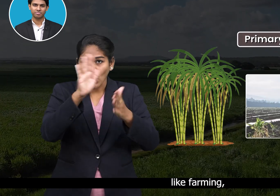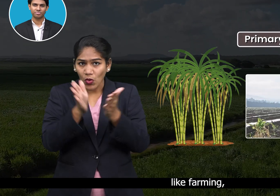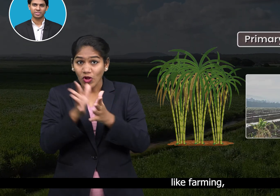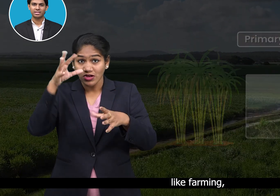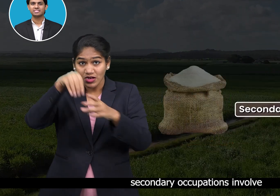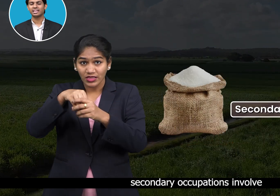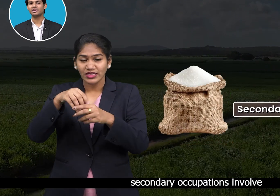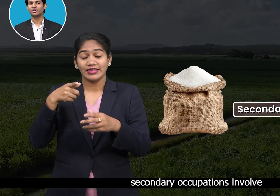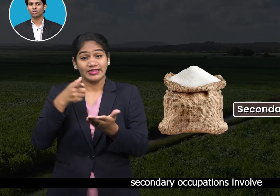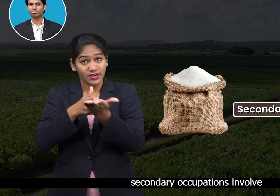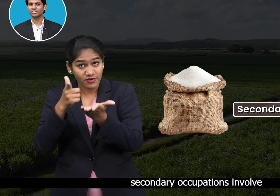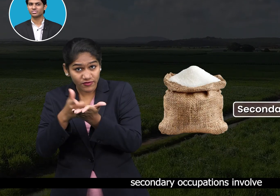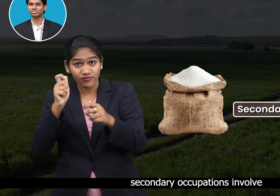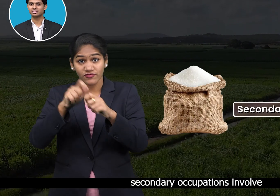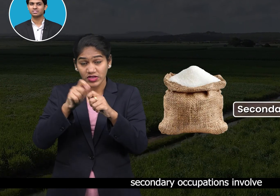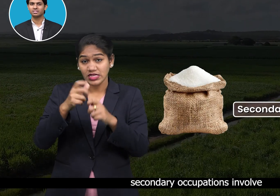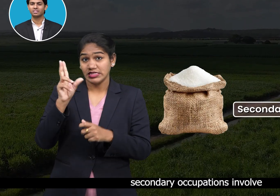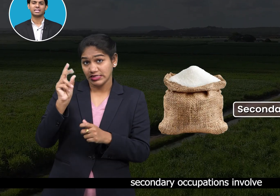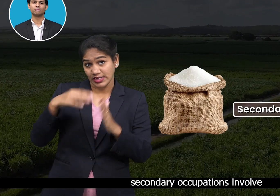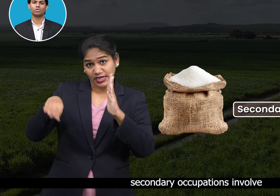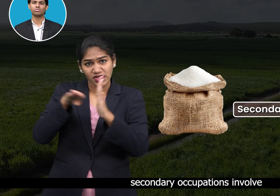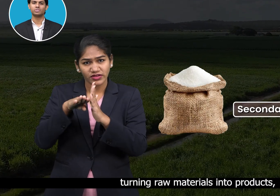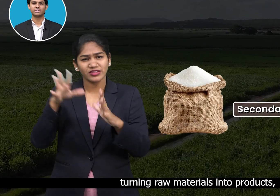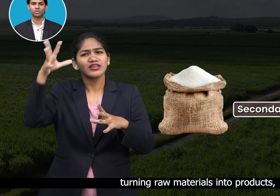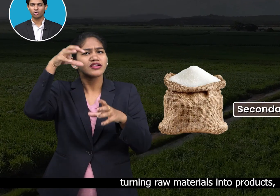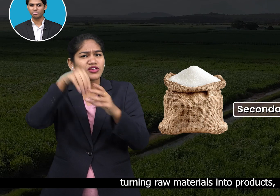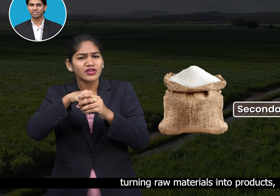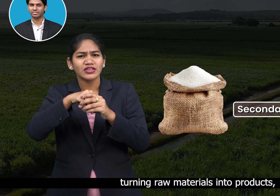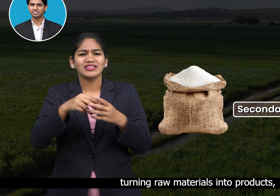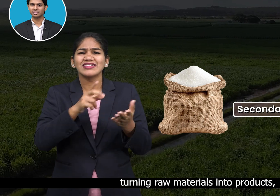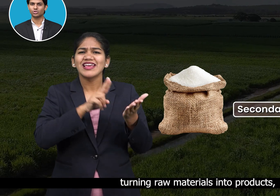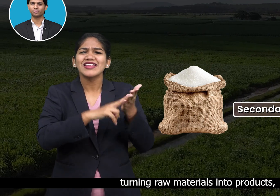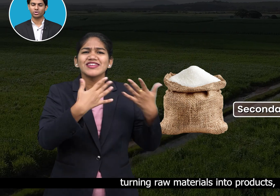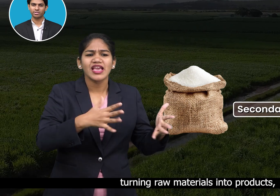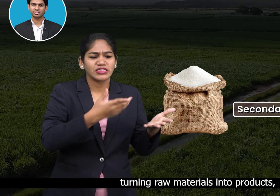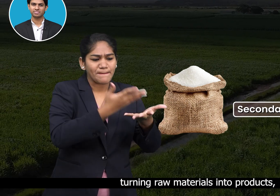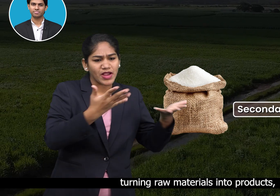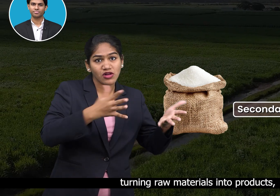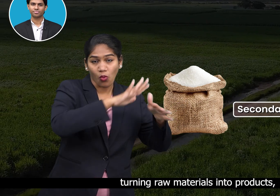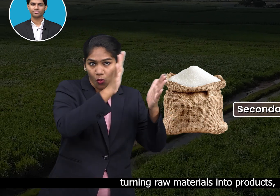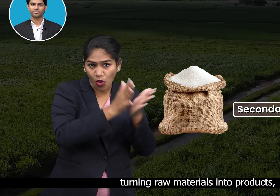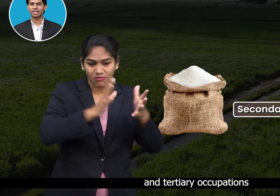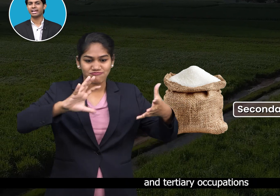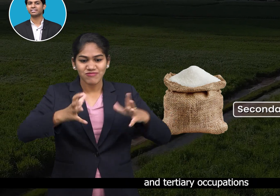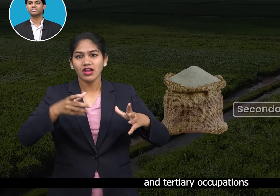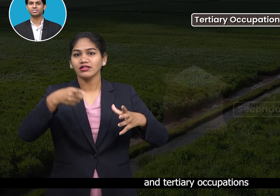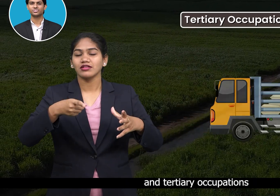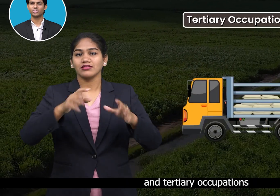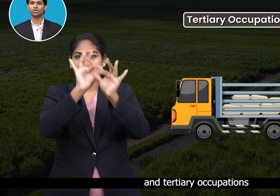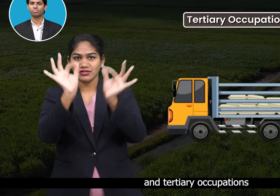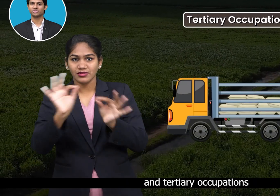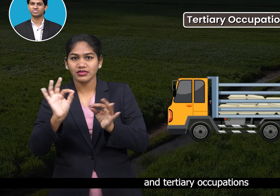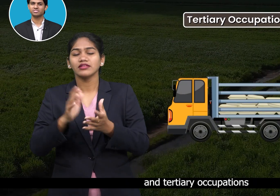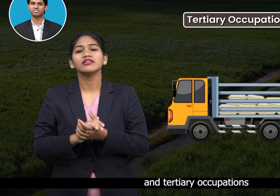farming. Secondary occupations involve turning raw materials into products, and